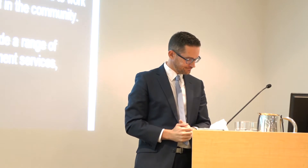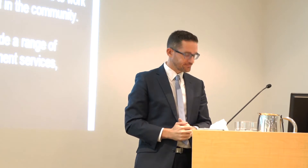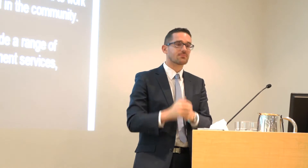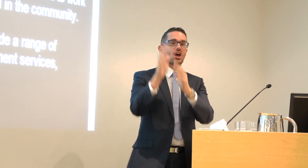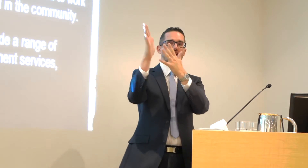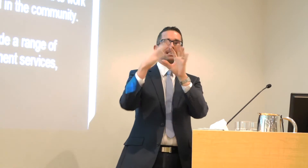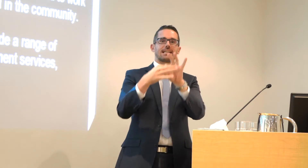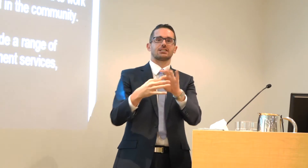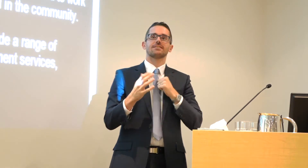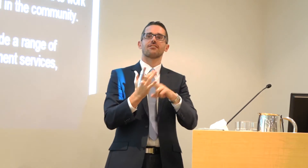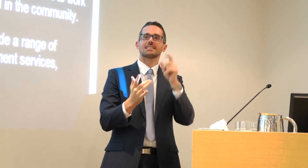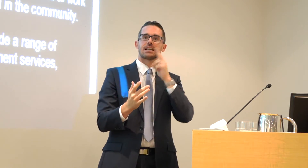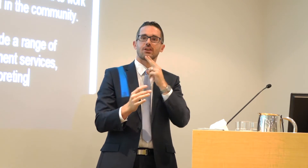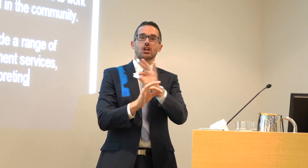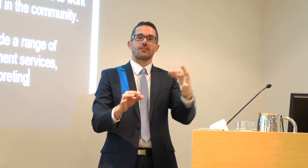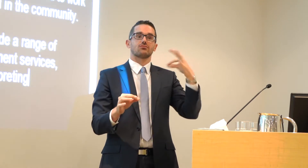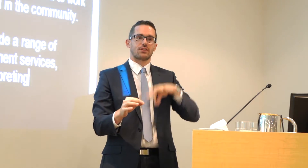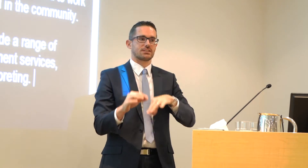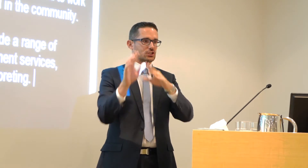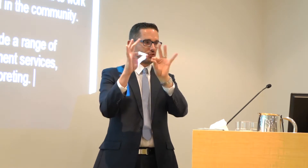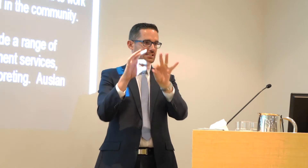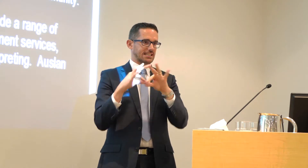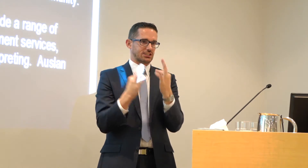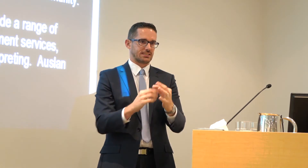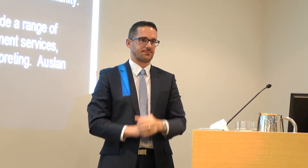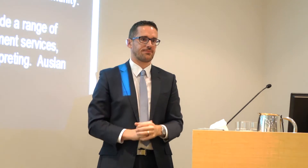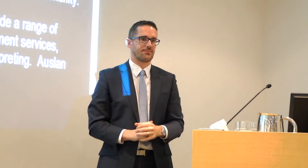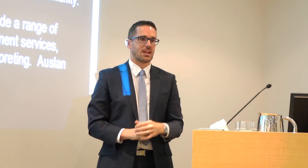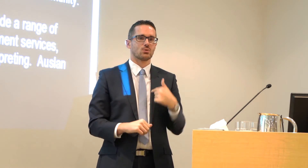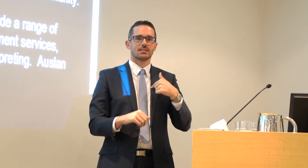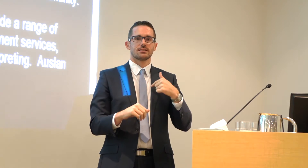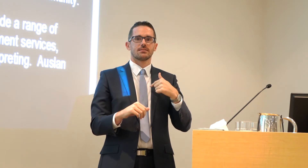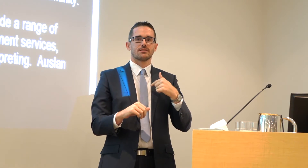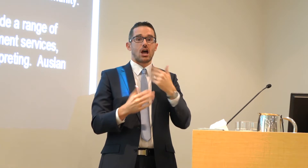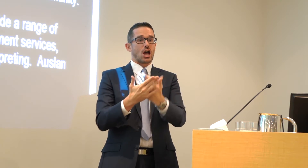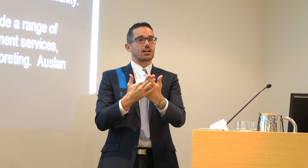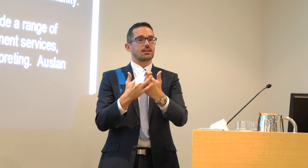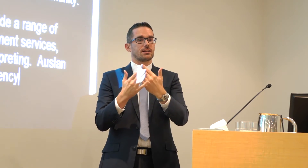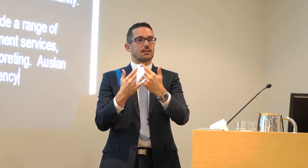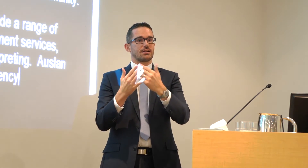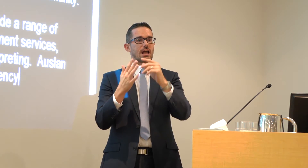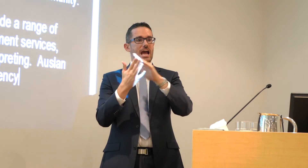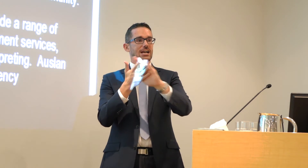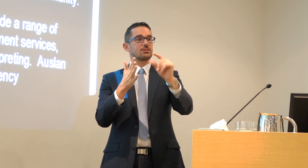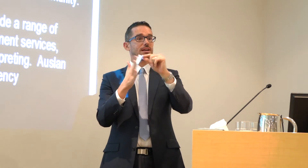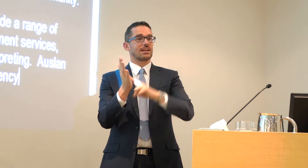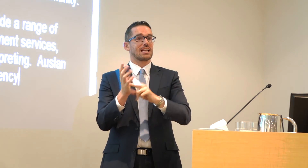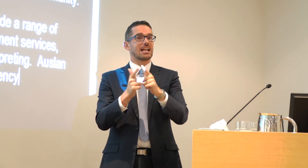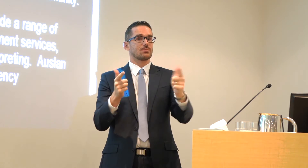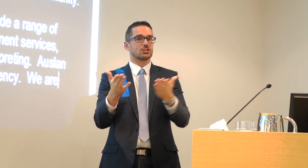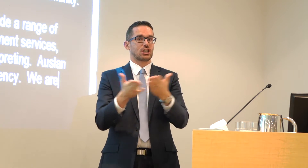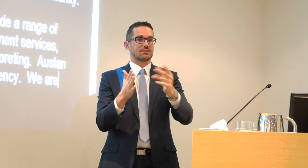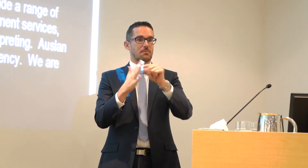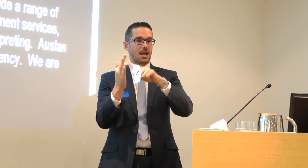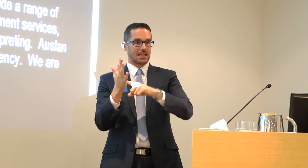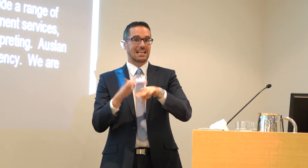interpreting. Alzheimer's Connections is Vicdeaf's not-for-profit interpreting agency. We are fortunate enough to